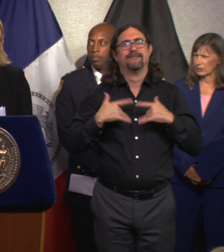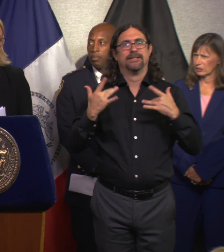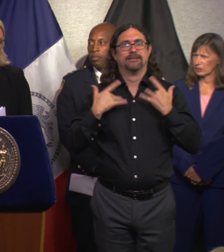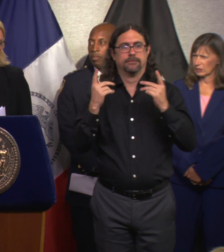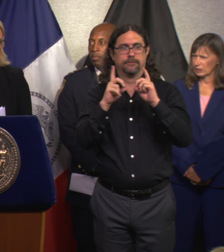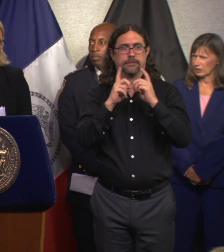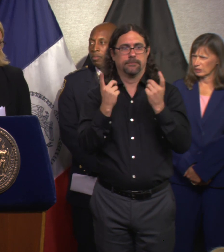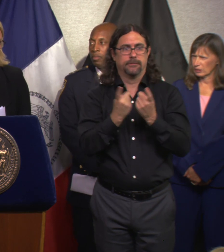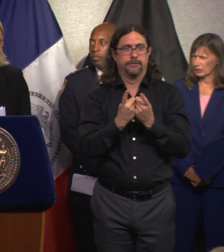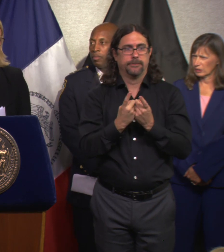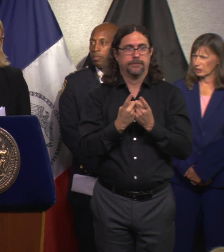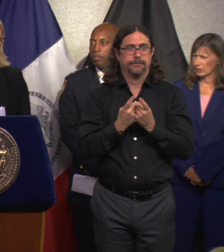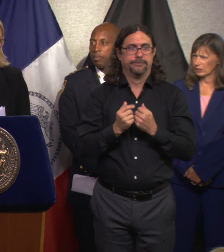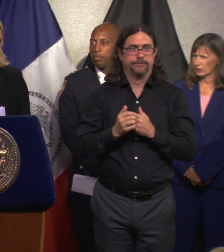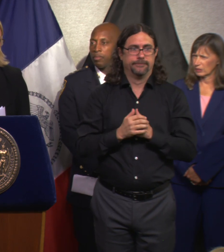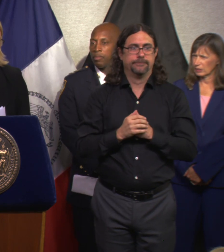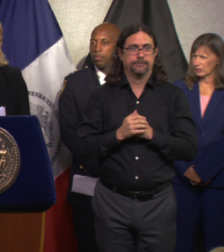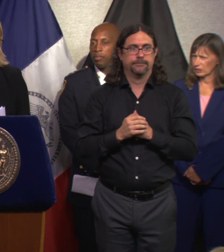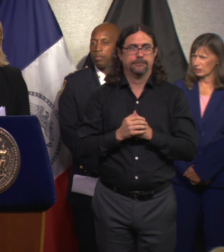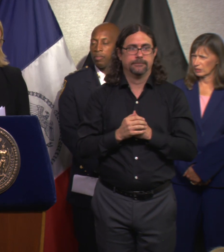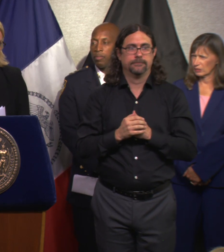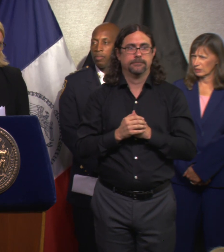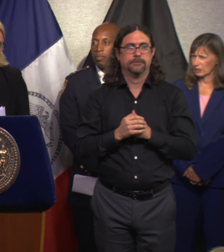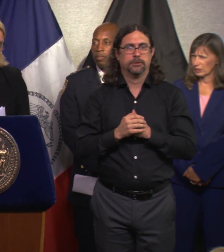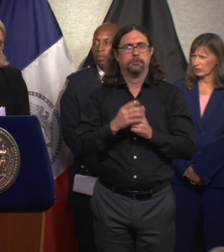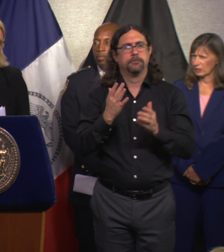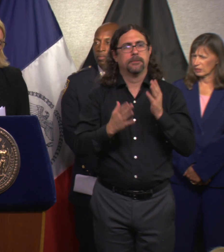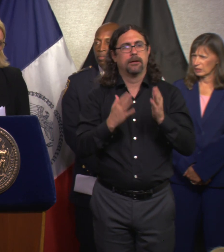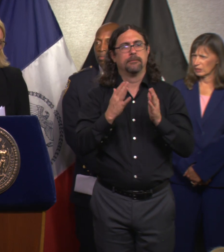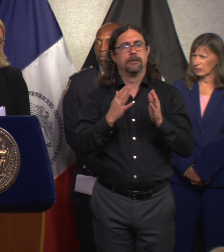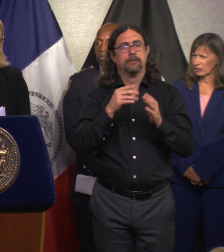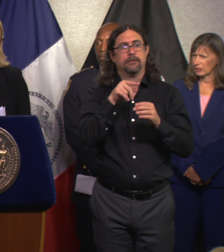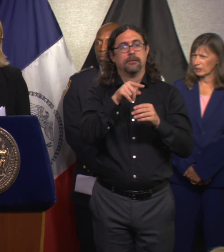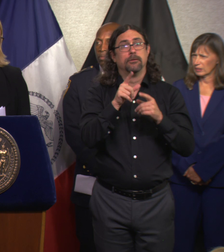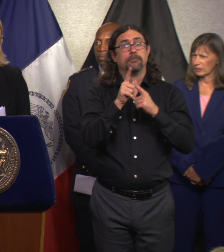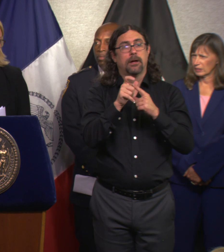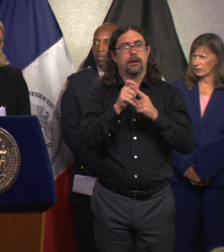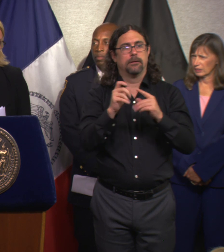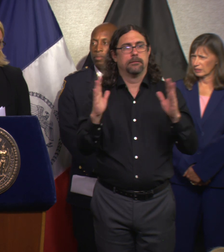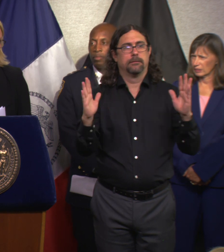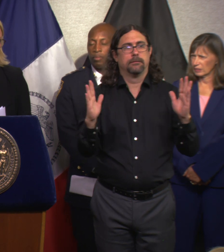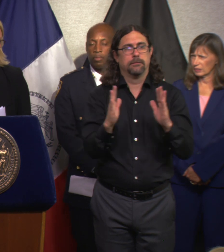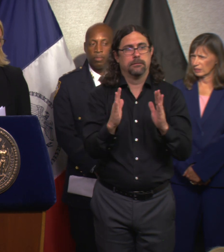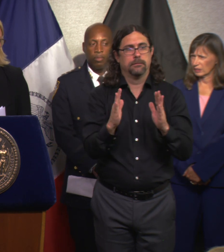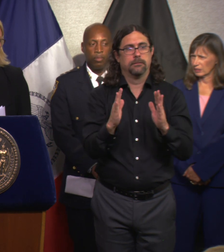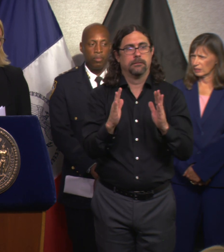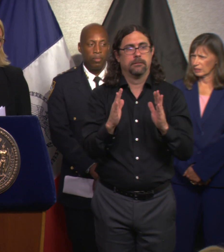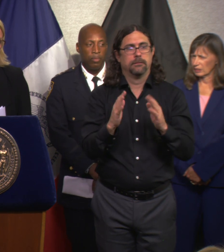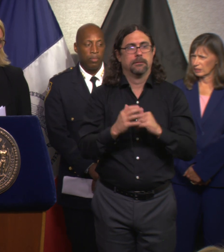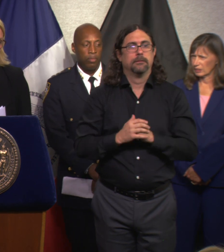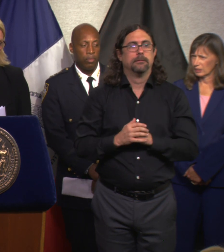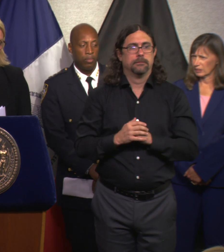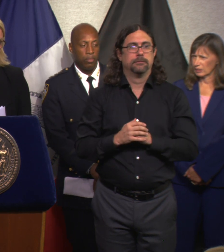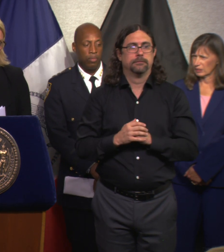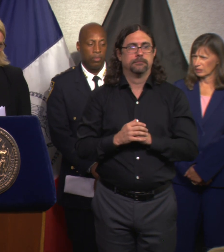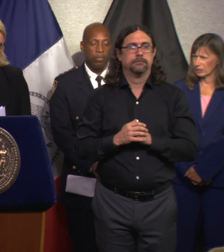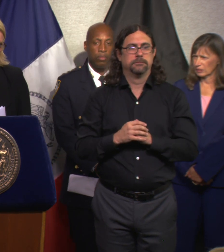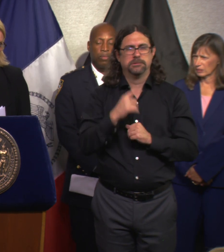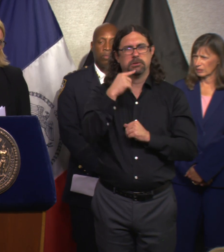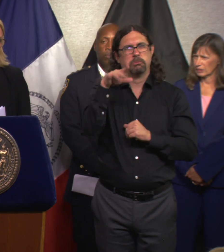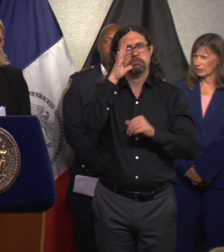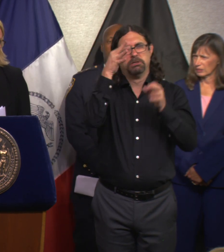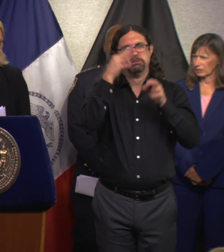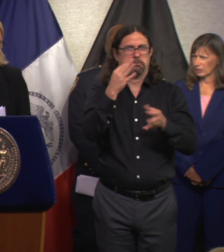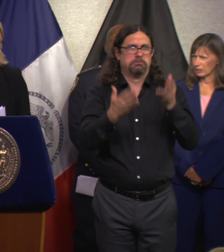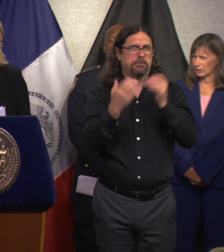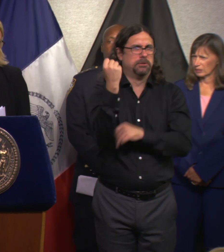perhaps shorten the run. They will make a decision possibly the day before, but maybe not until the day of. But we are going to continue to consult with